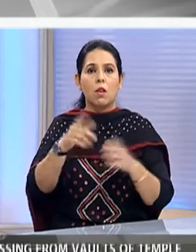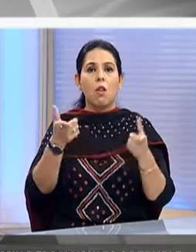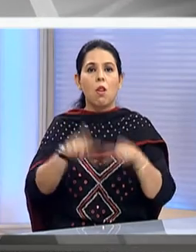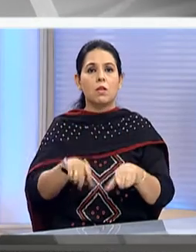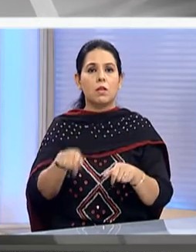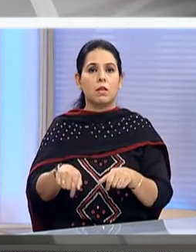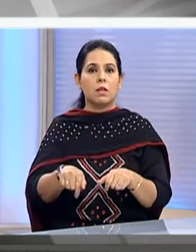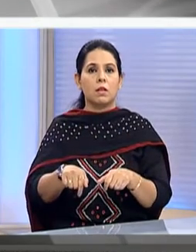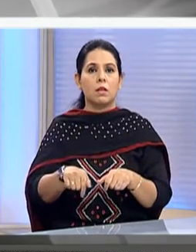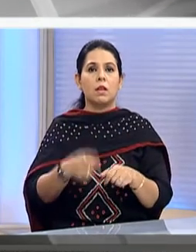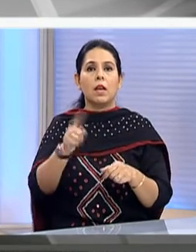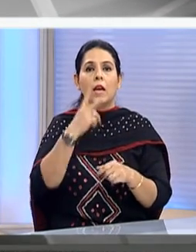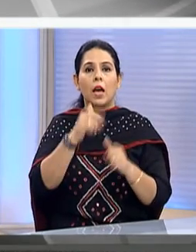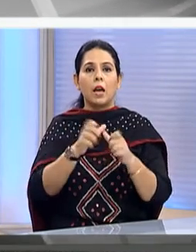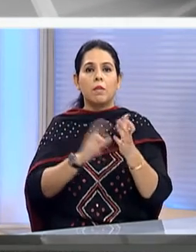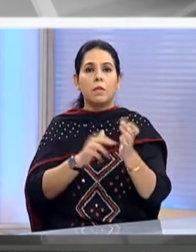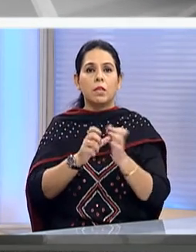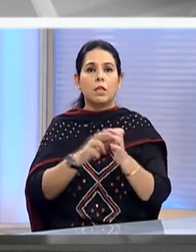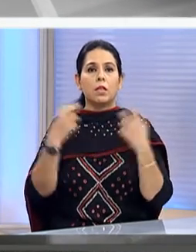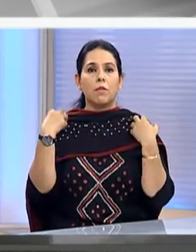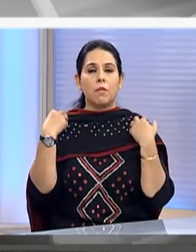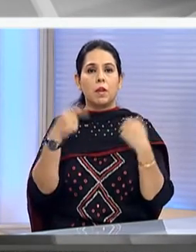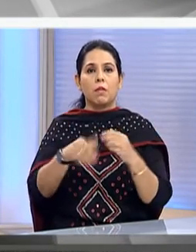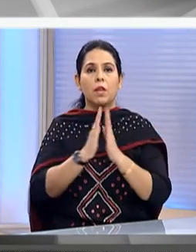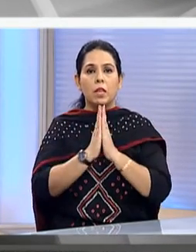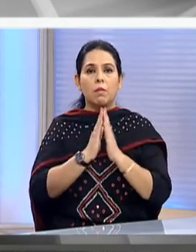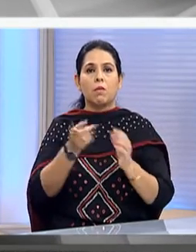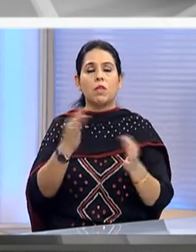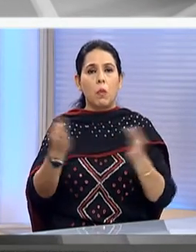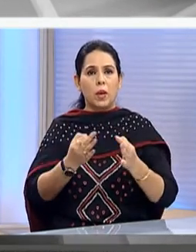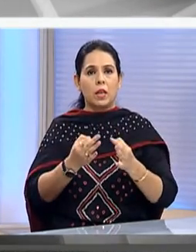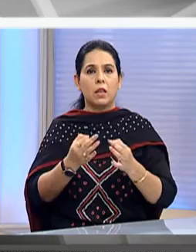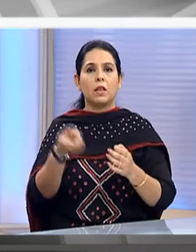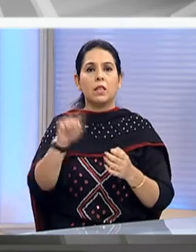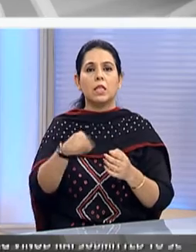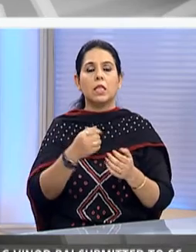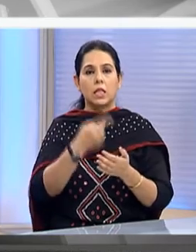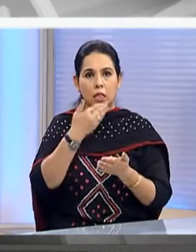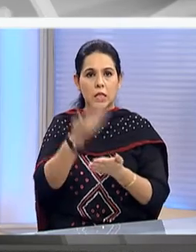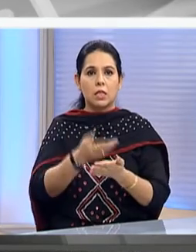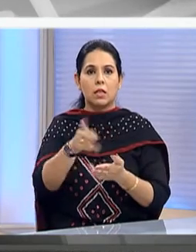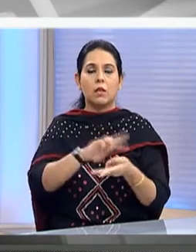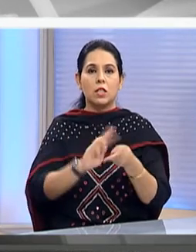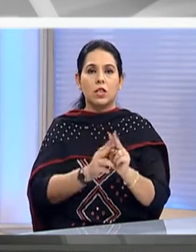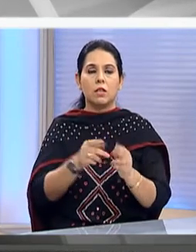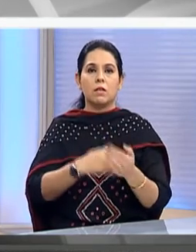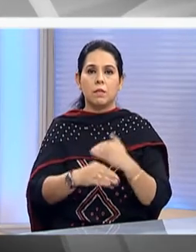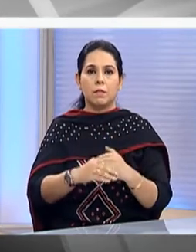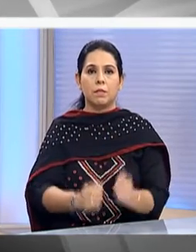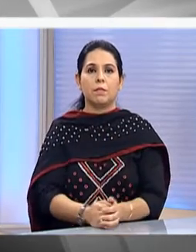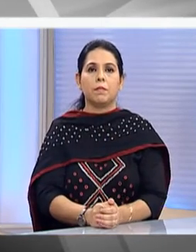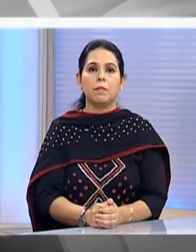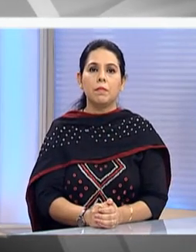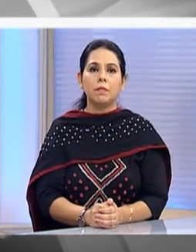was lost. It also said the administrative committee of the temple was weak and suggested a revamp.